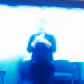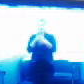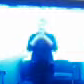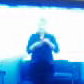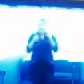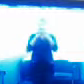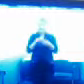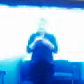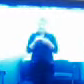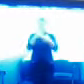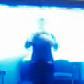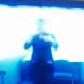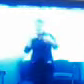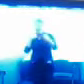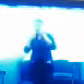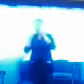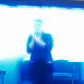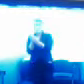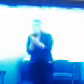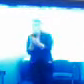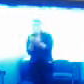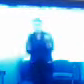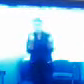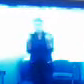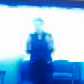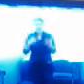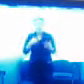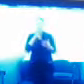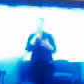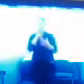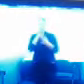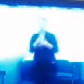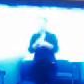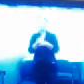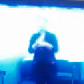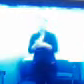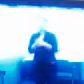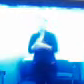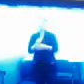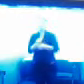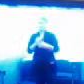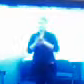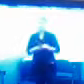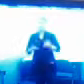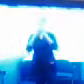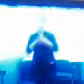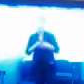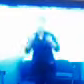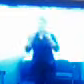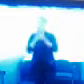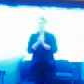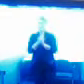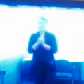did? They would sit in a circle and they would tell stories and they would read books